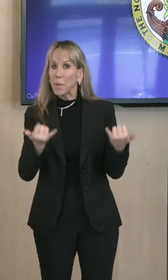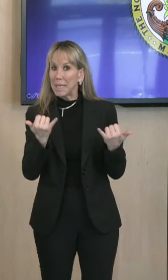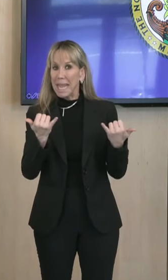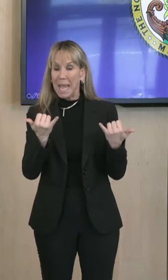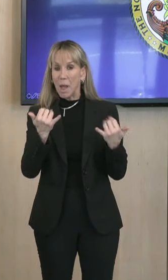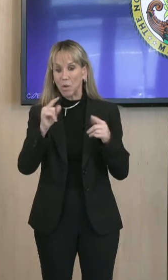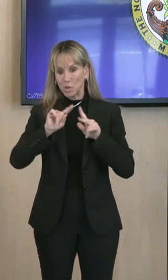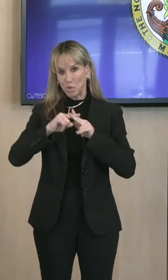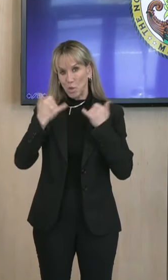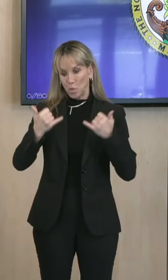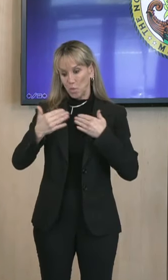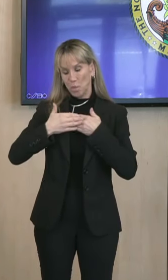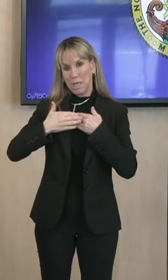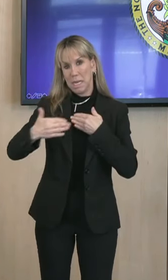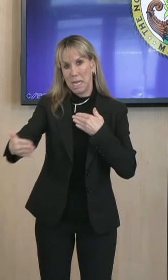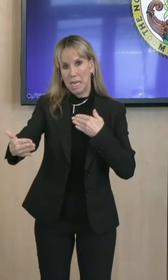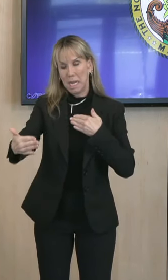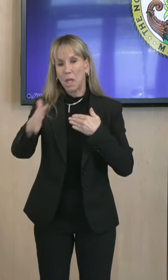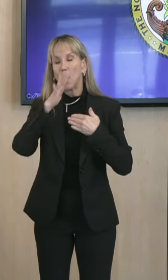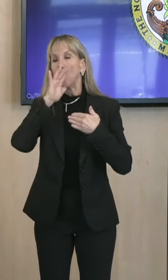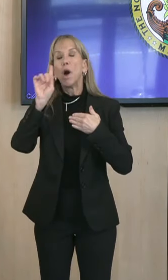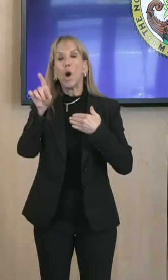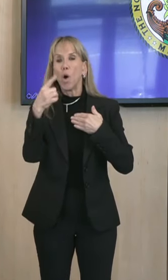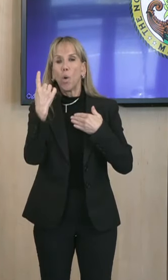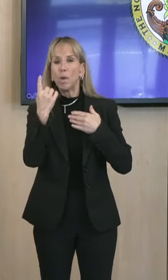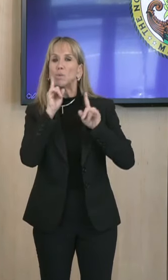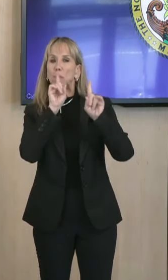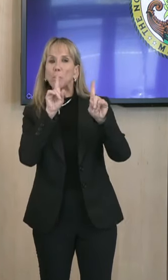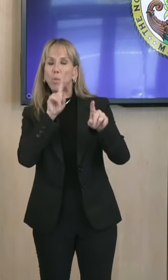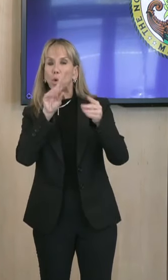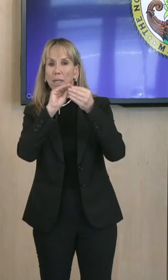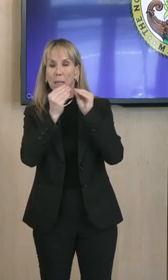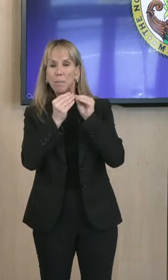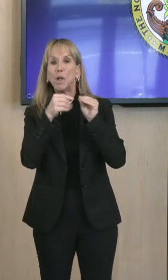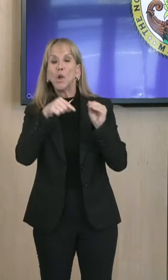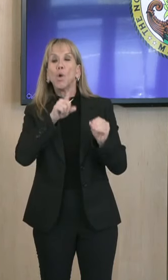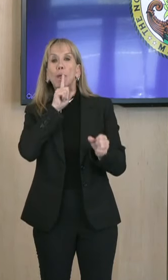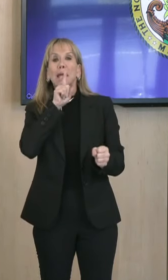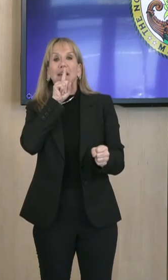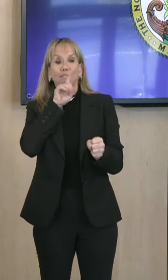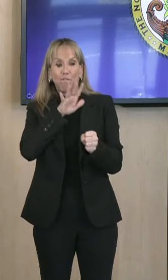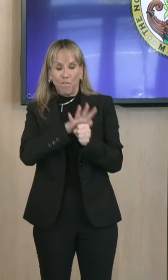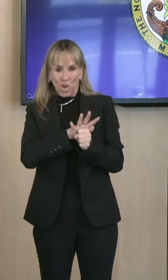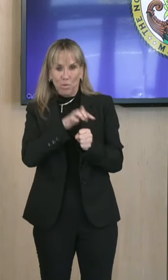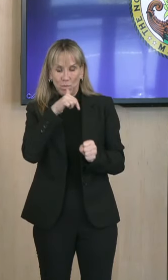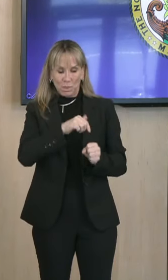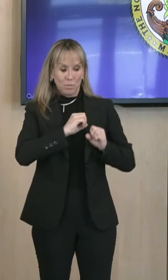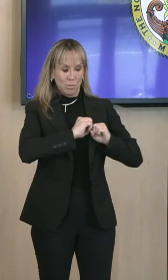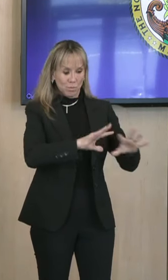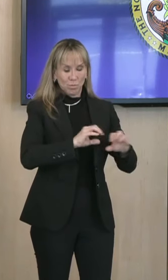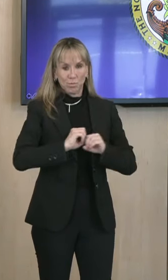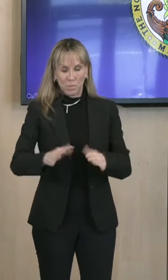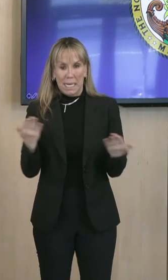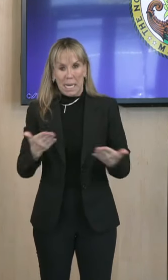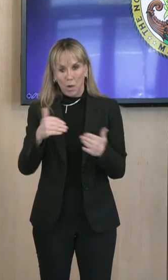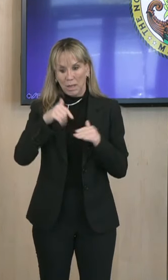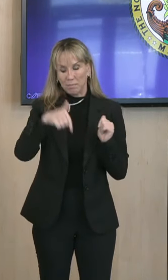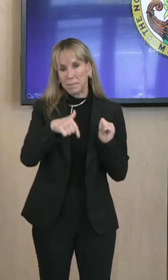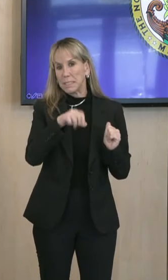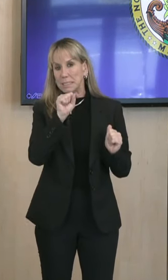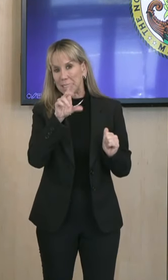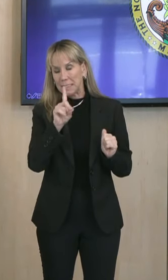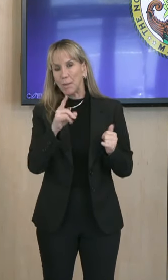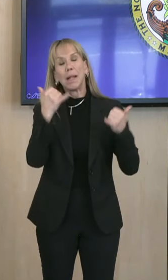be reporting out on the positive confirmed outbreaks in our community. We have 2